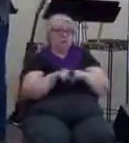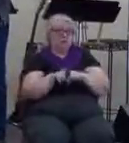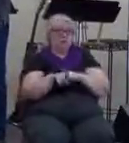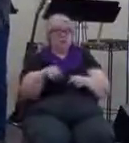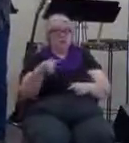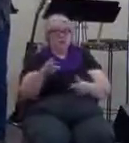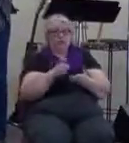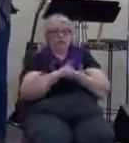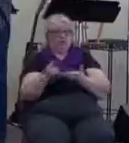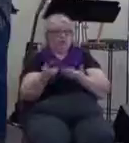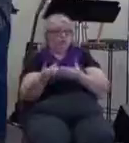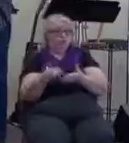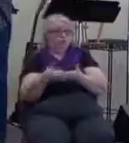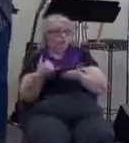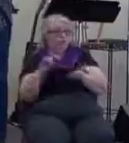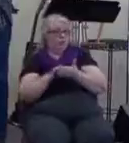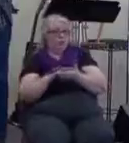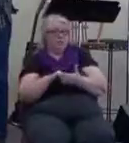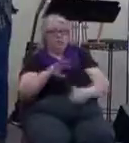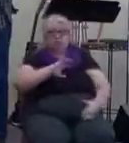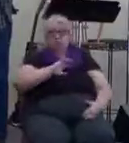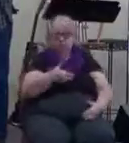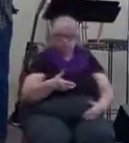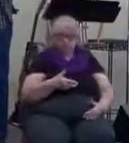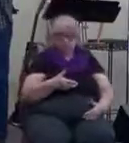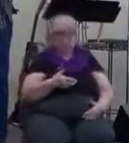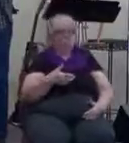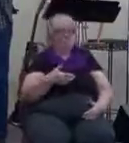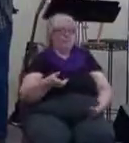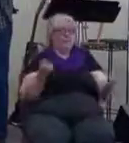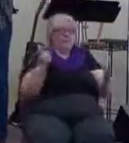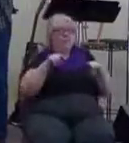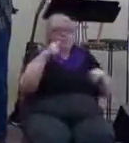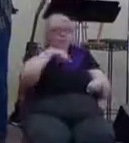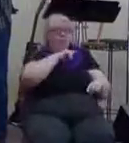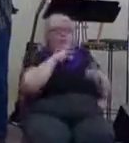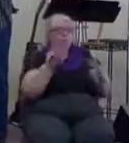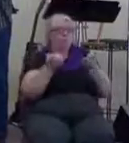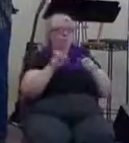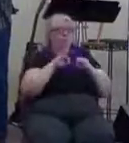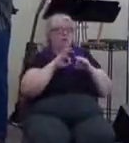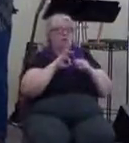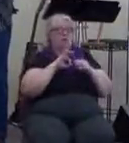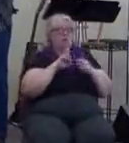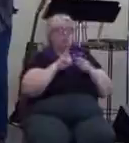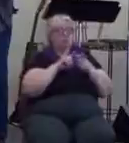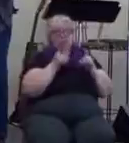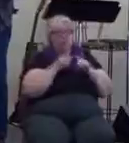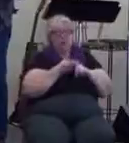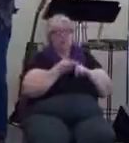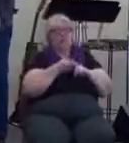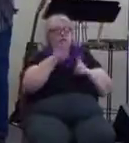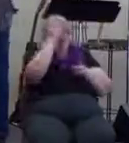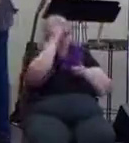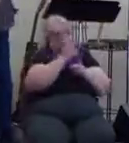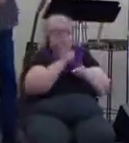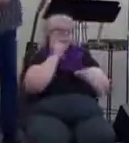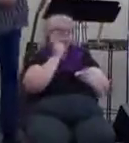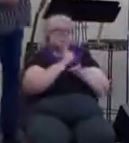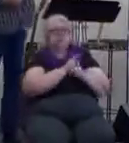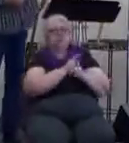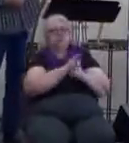And we get so hurt, so upset, when we want a friend or a brother or sister or a mom or dad to come to Jesus,